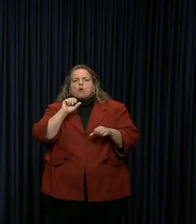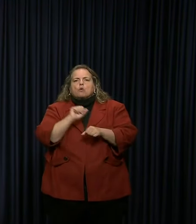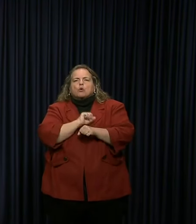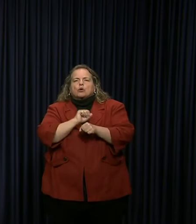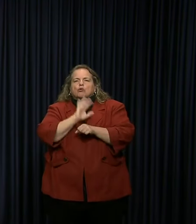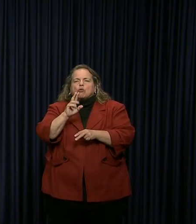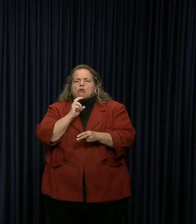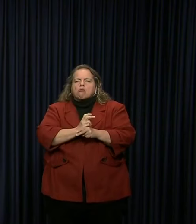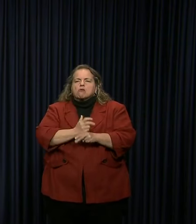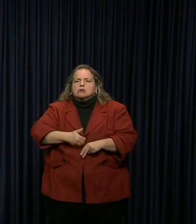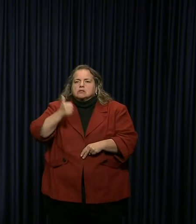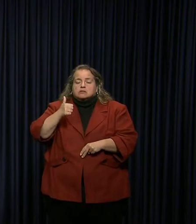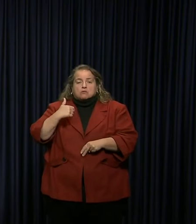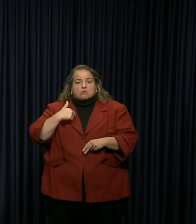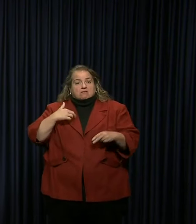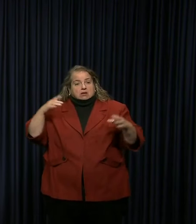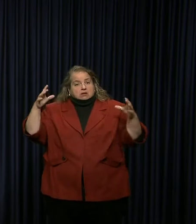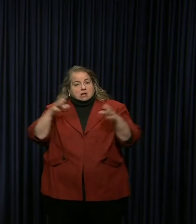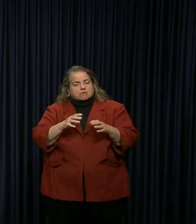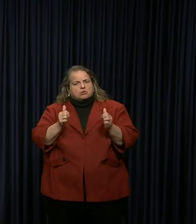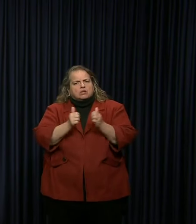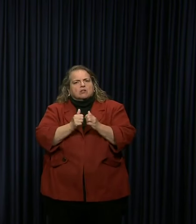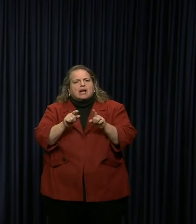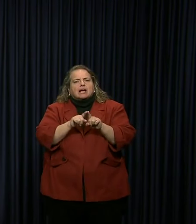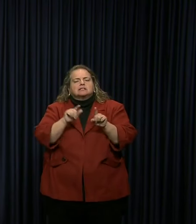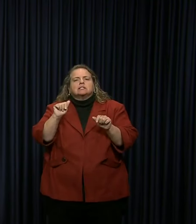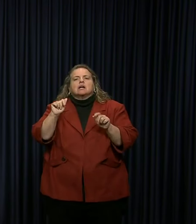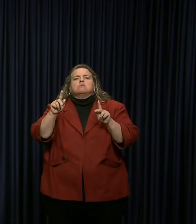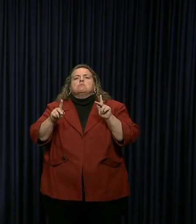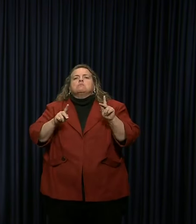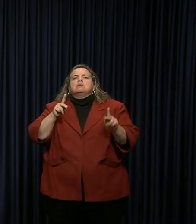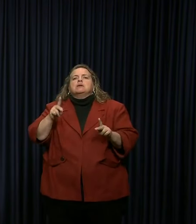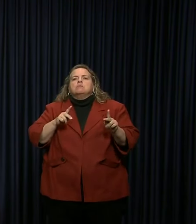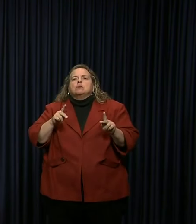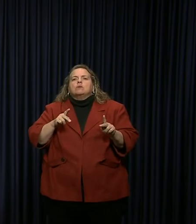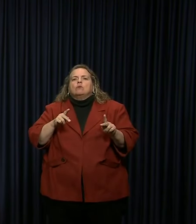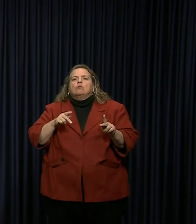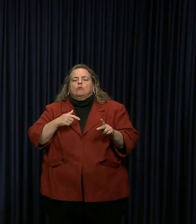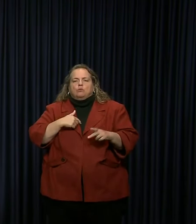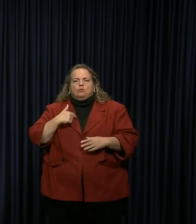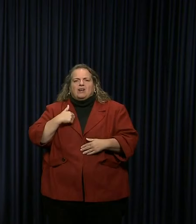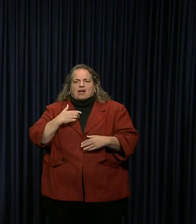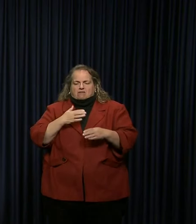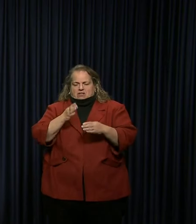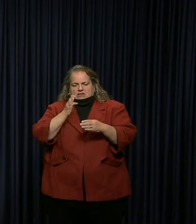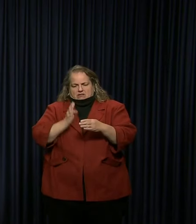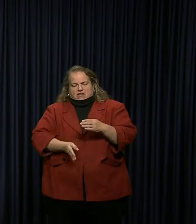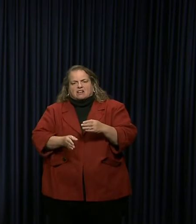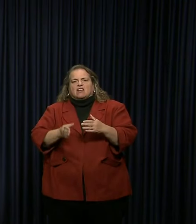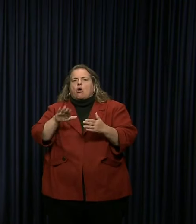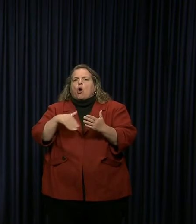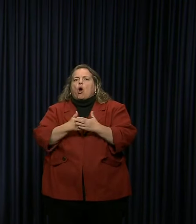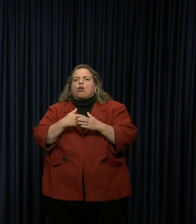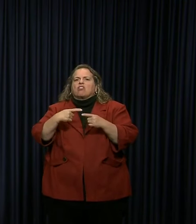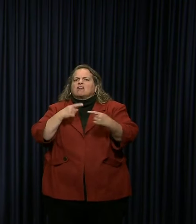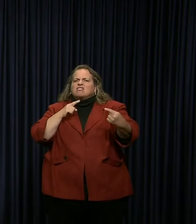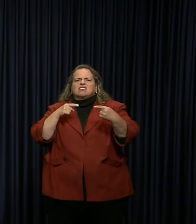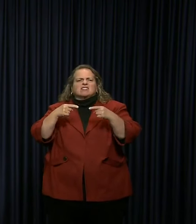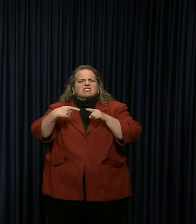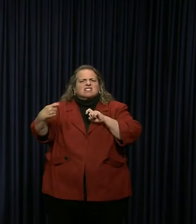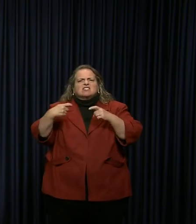hardest. We have come together as a people. We have ended those divisions amongst